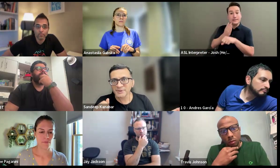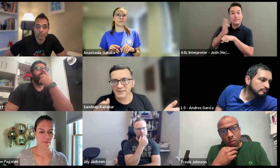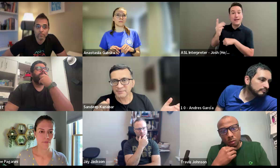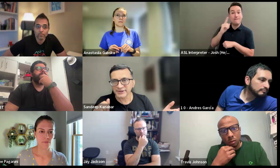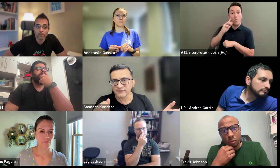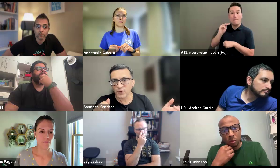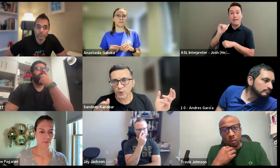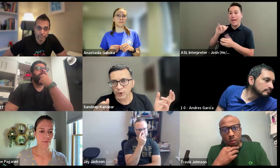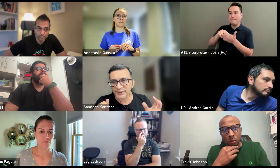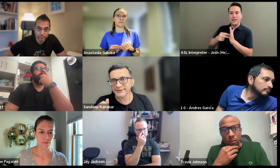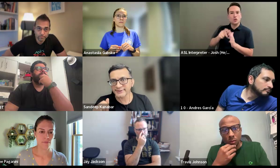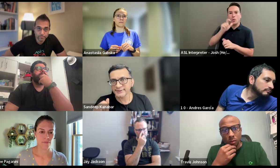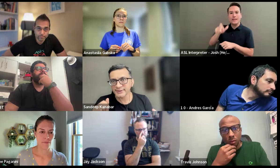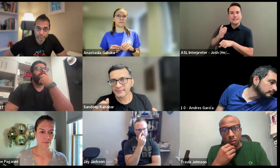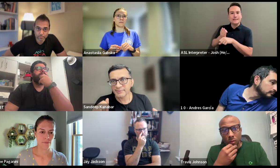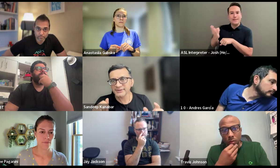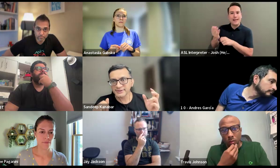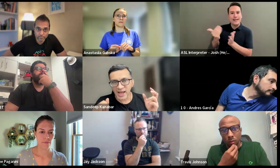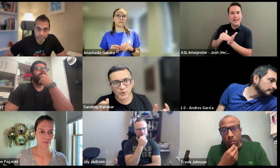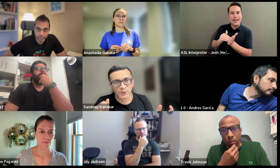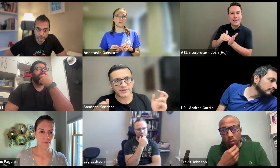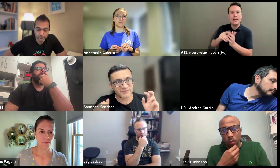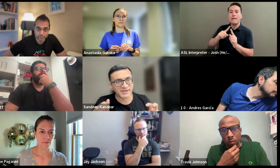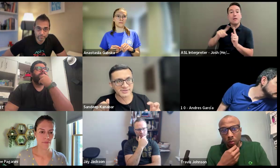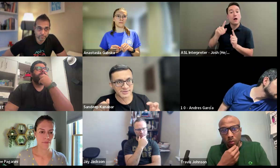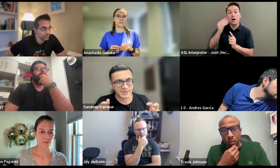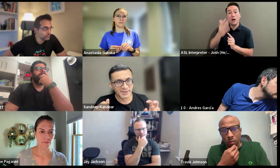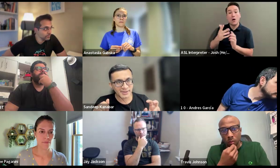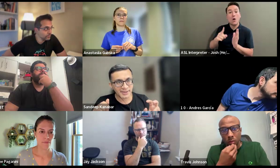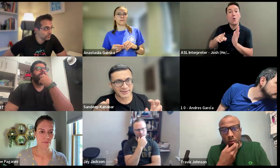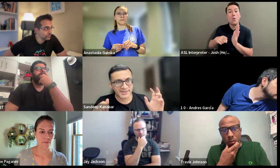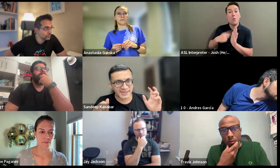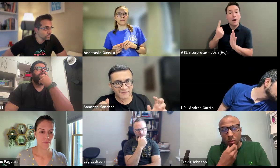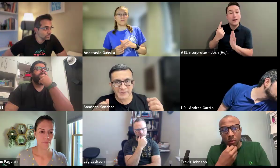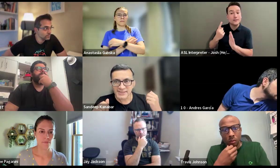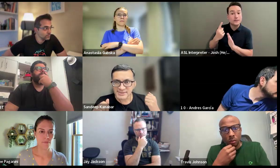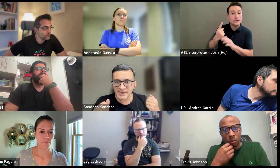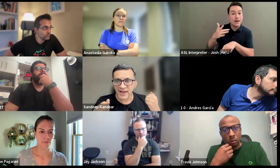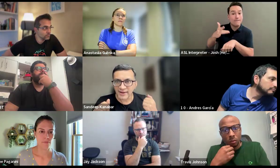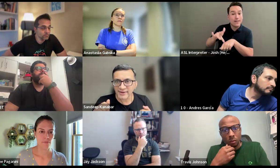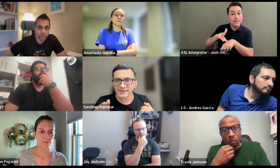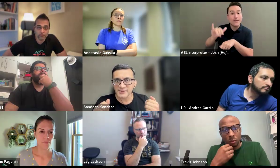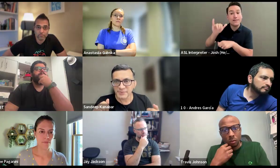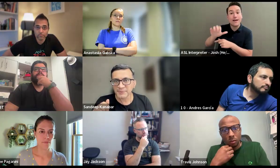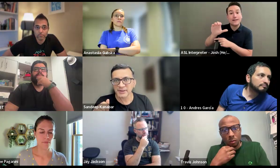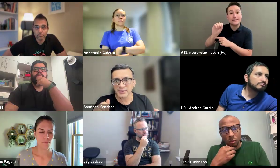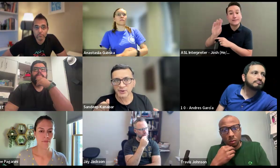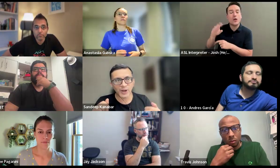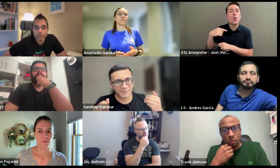be submitting for co-located, but it is actually reversed. The CFP itself encourages people to